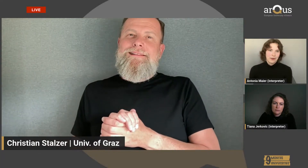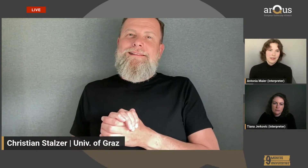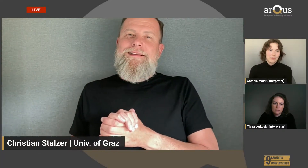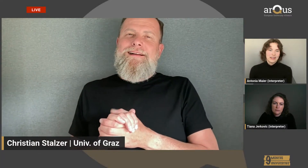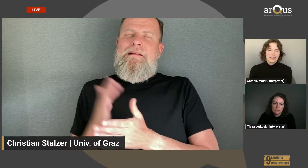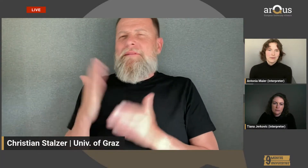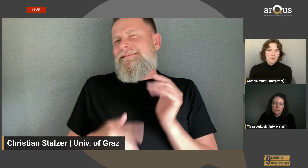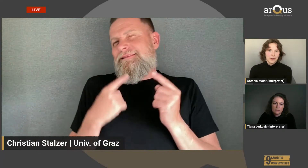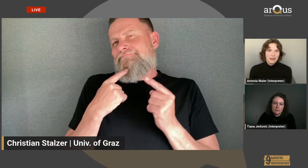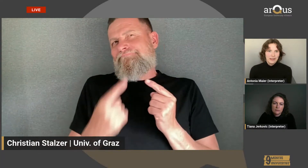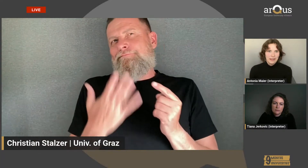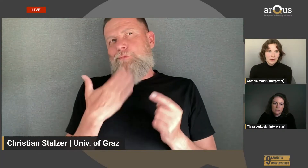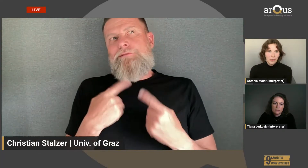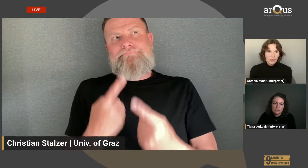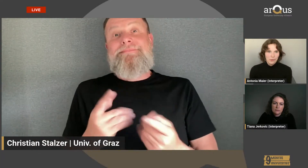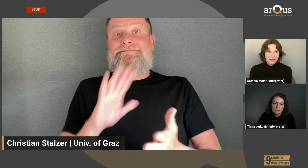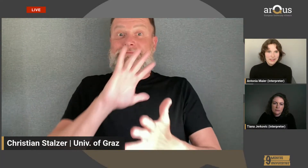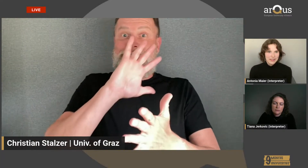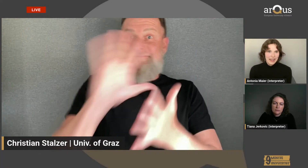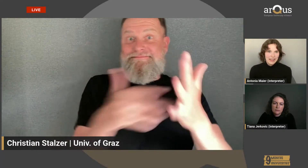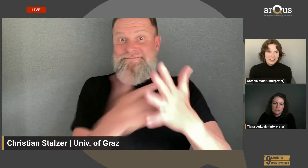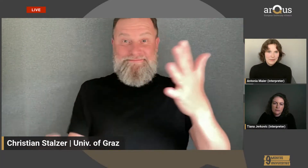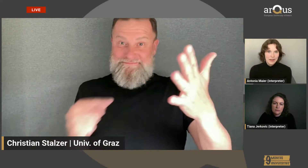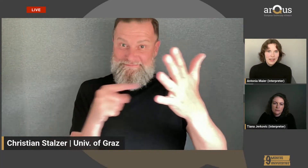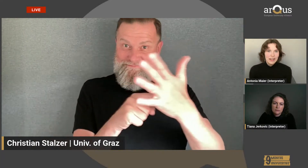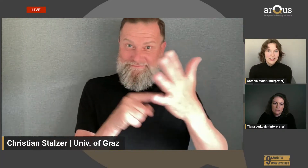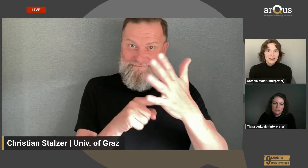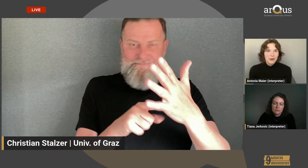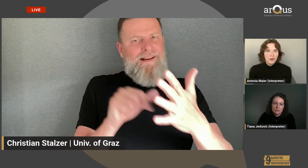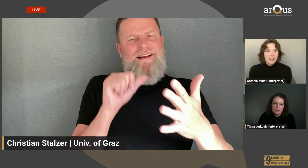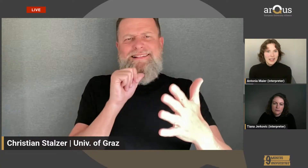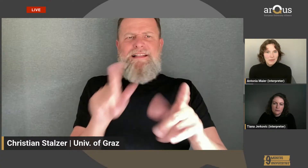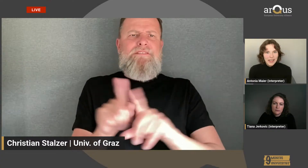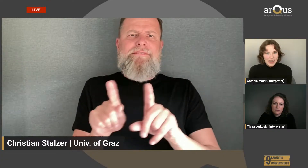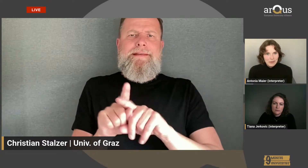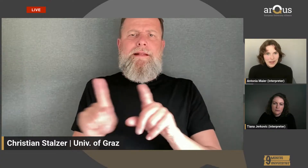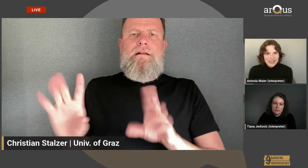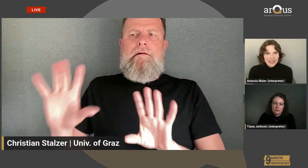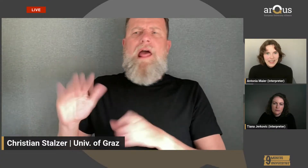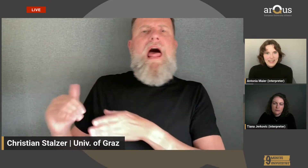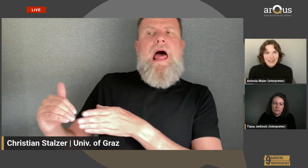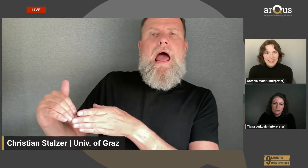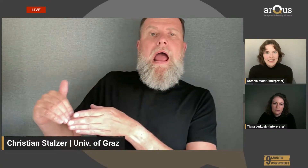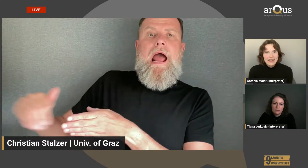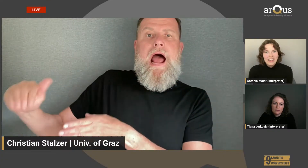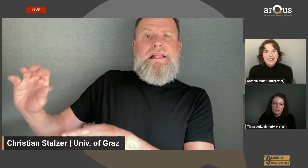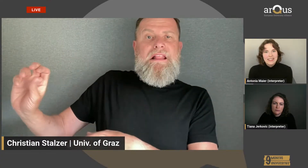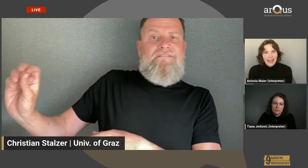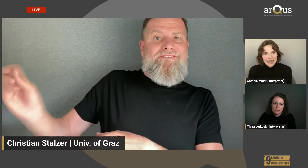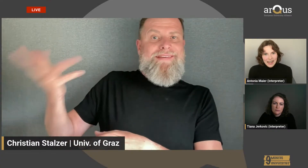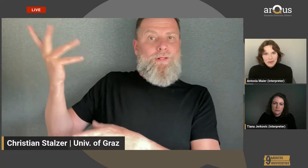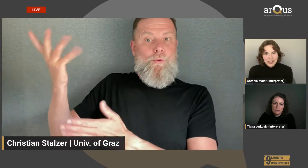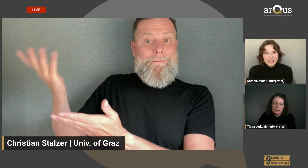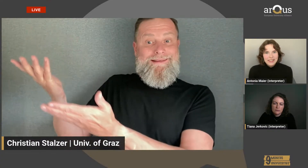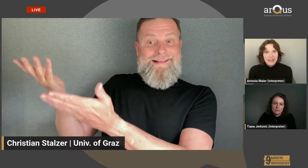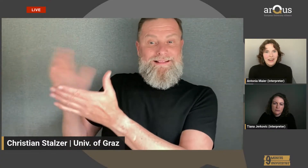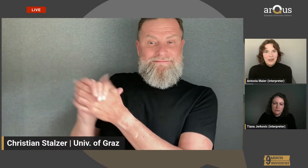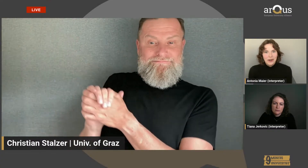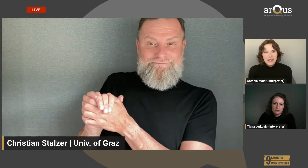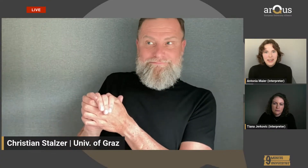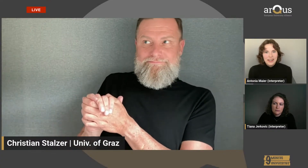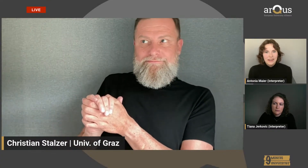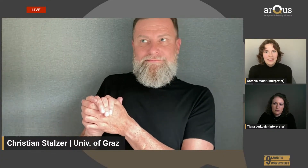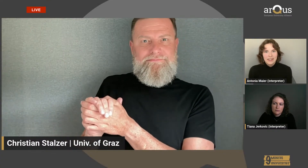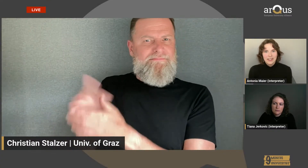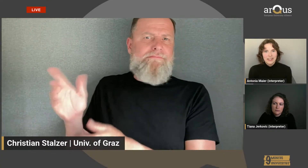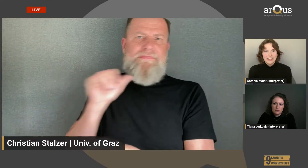positive consequences for the whole society. So let me end by saying that sign languages are